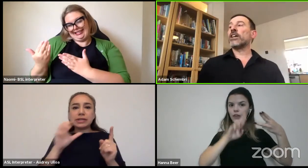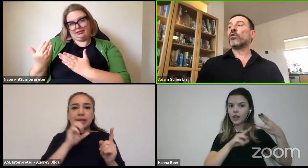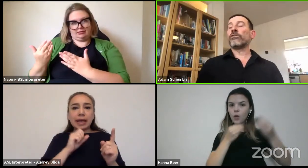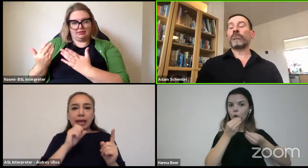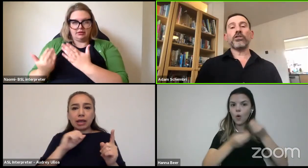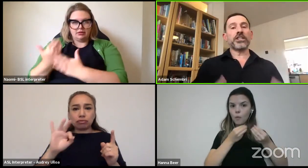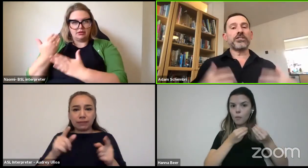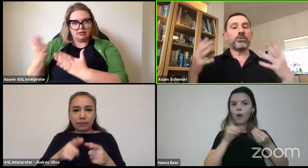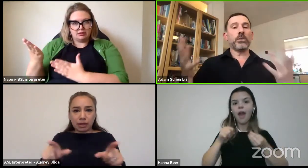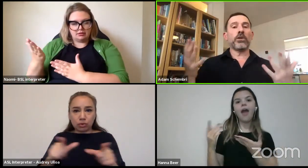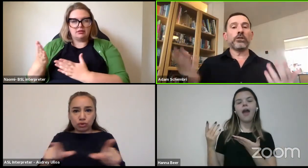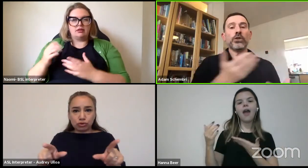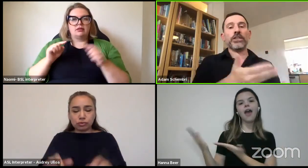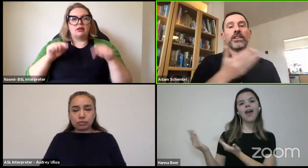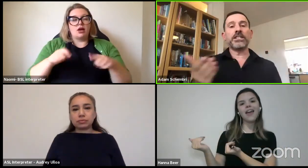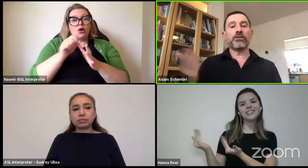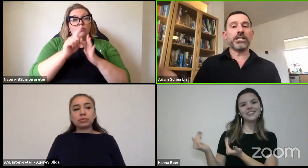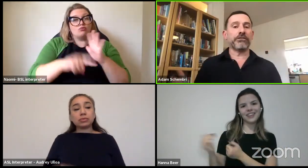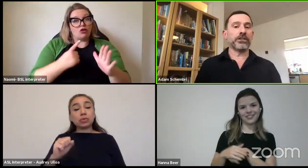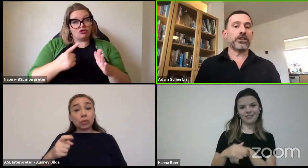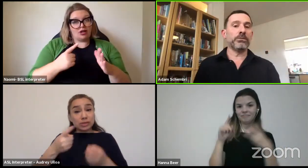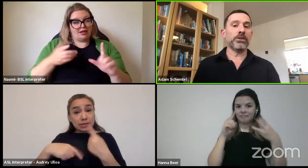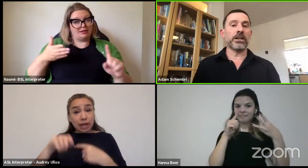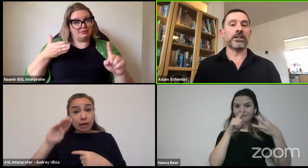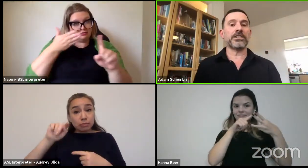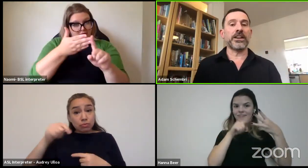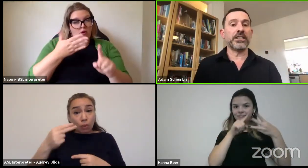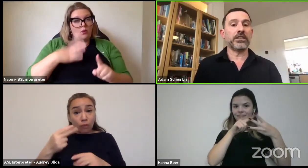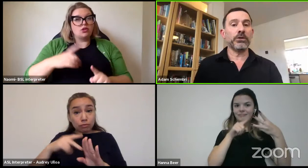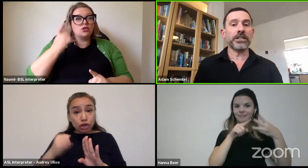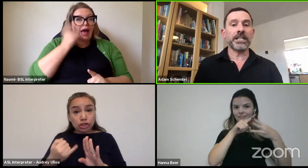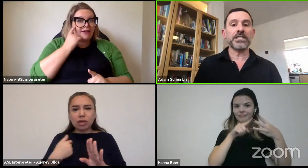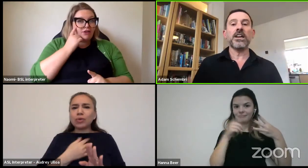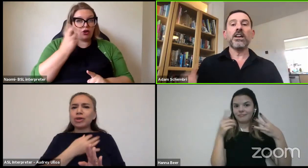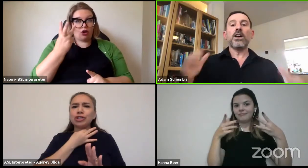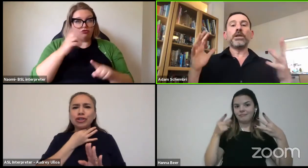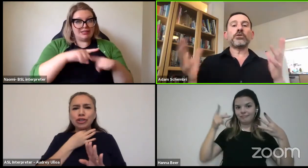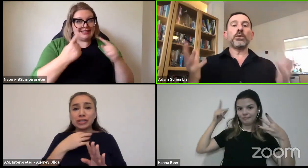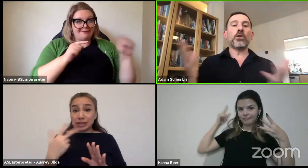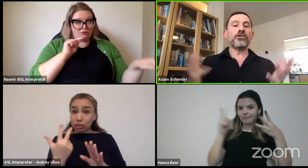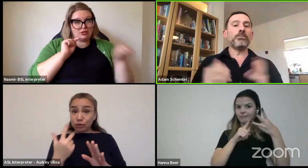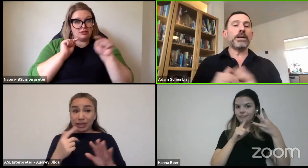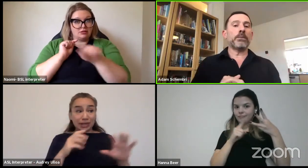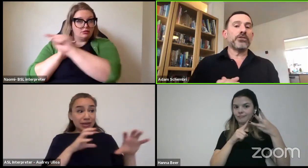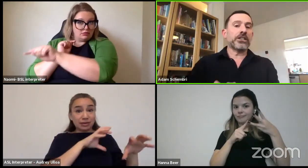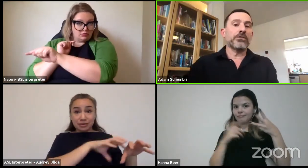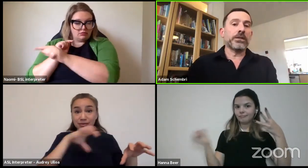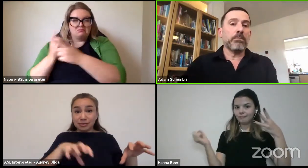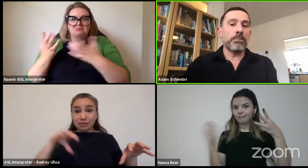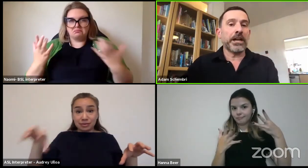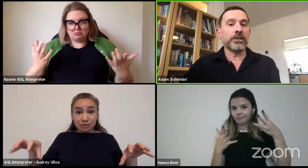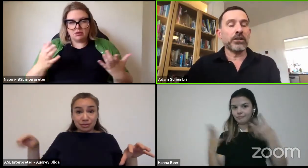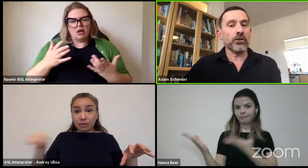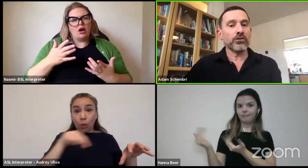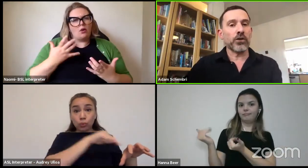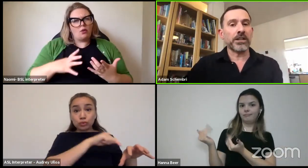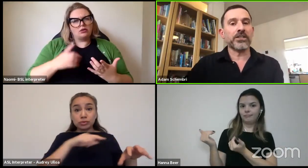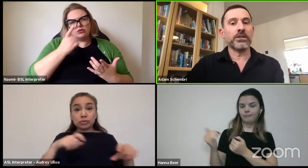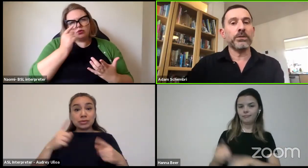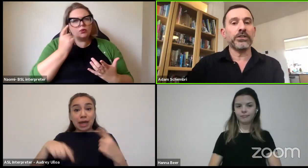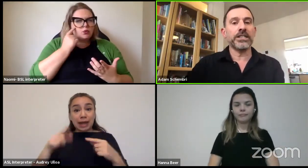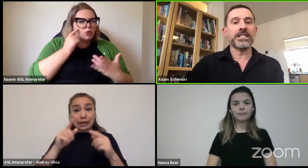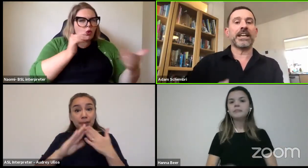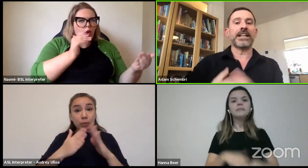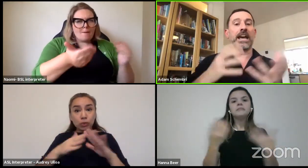of the SignMorph project is we want to look at these 3 different signing communities because we want to be able to compare and